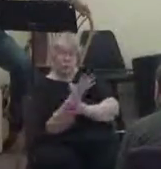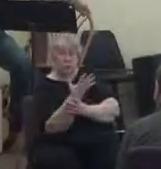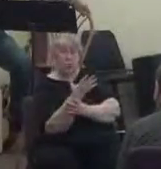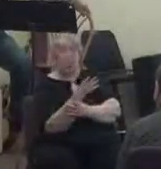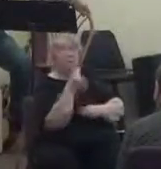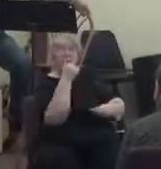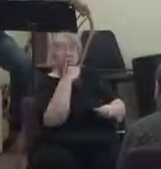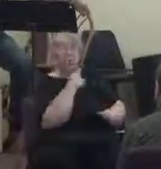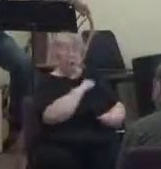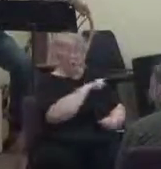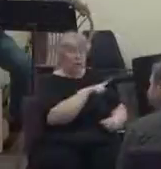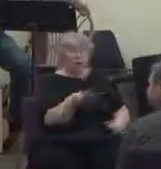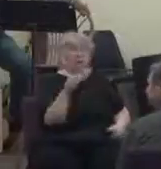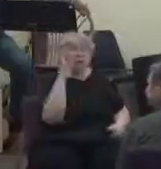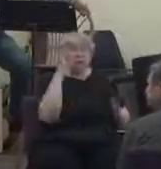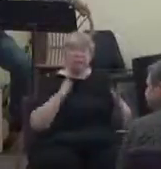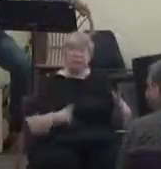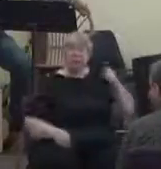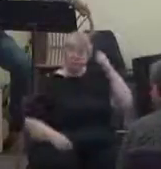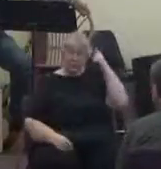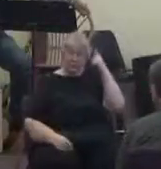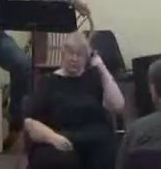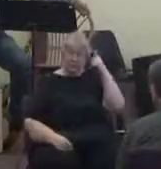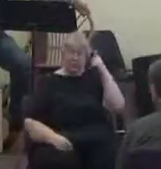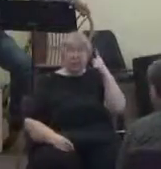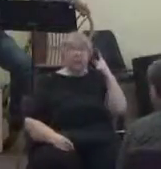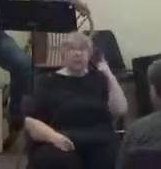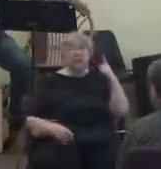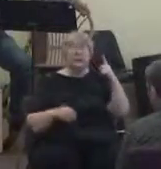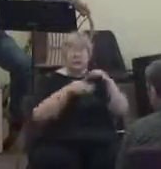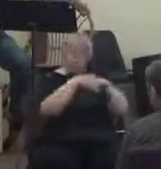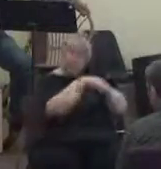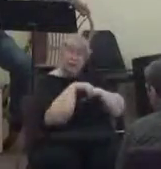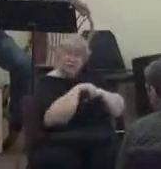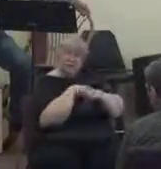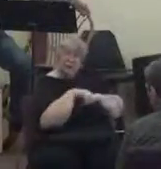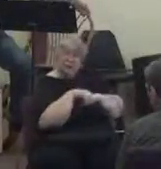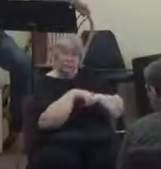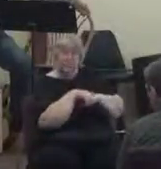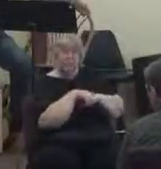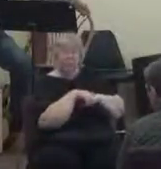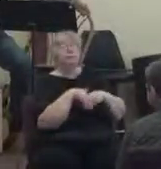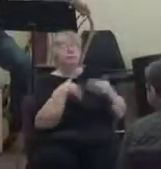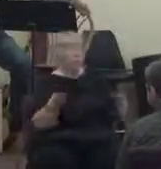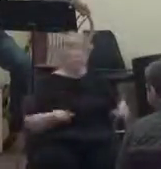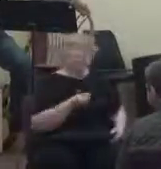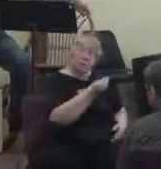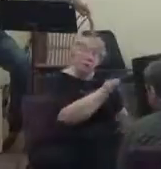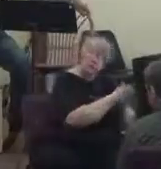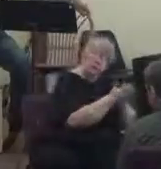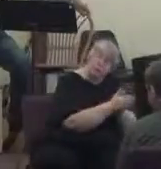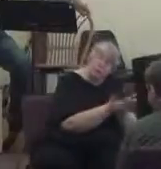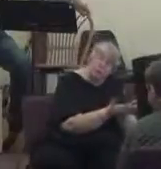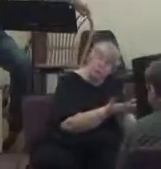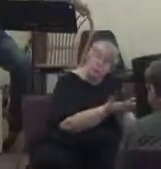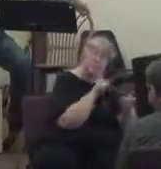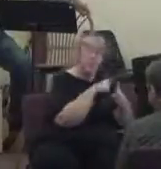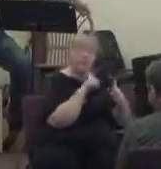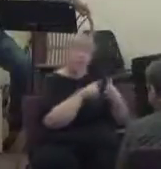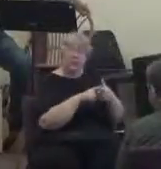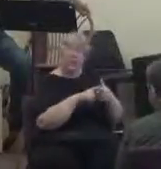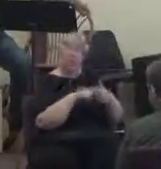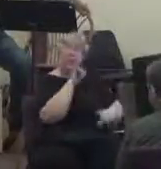Belize, and so they want to give them this in follow-up and follow-through so they can repeat what I teach to